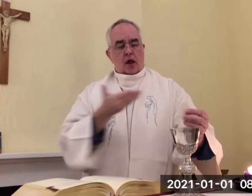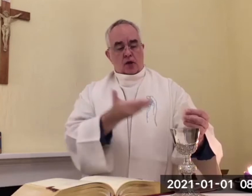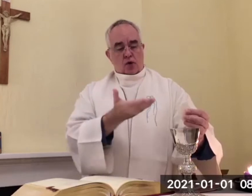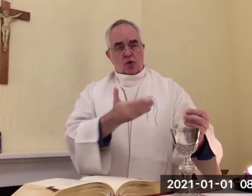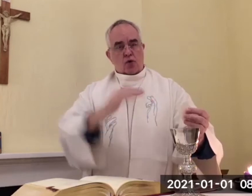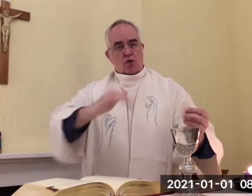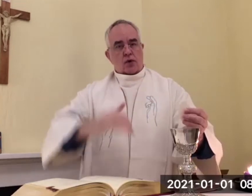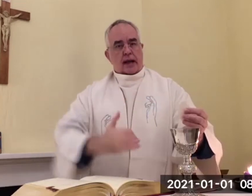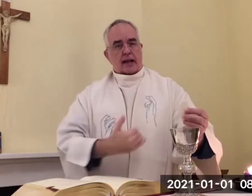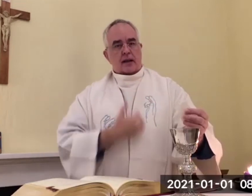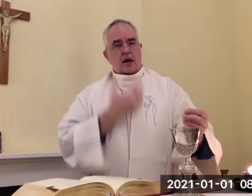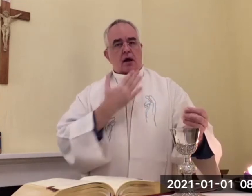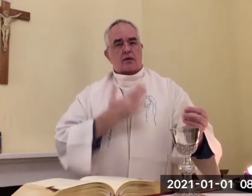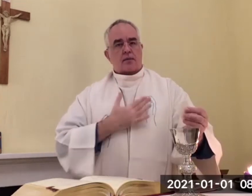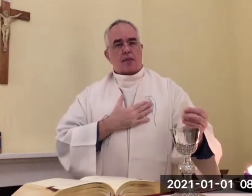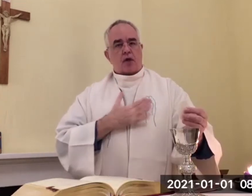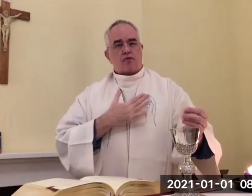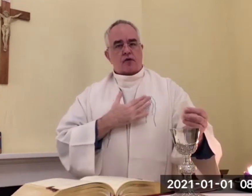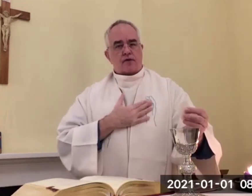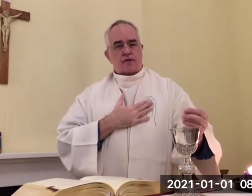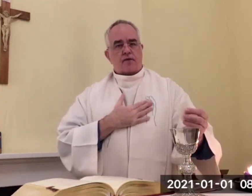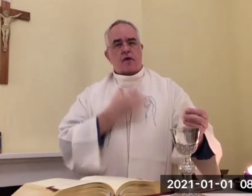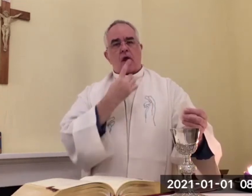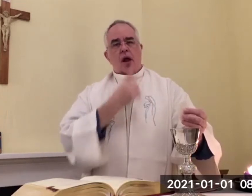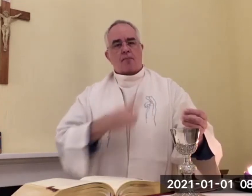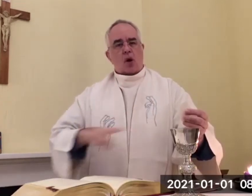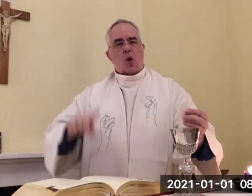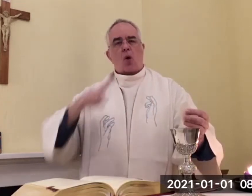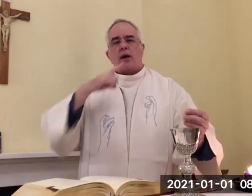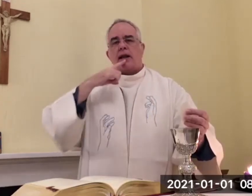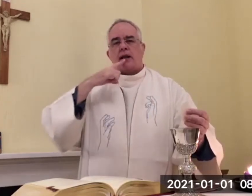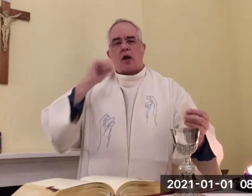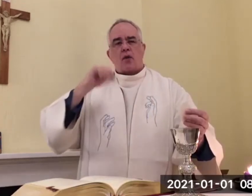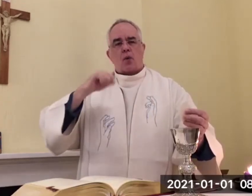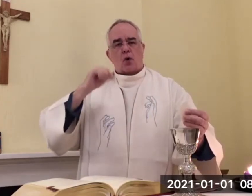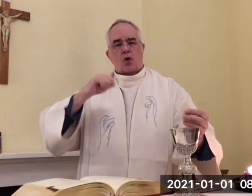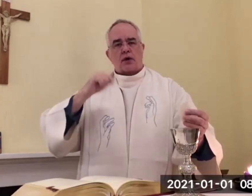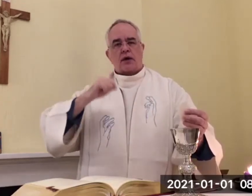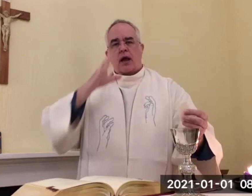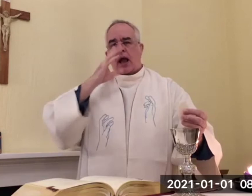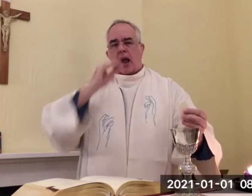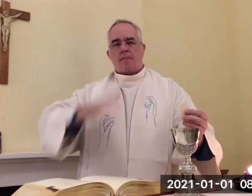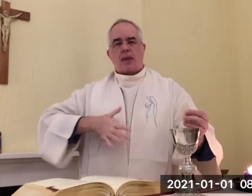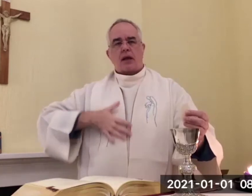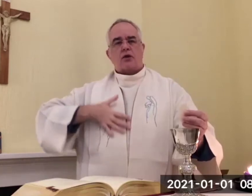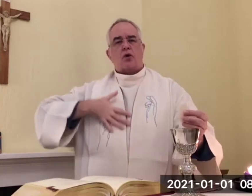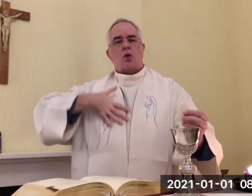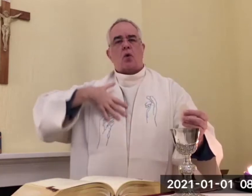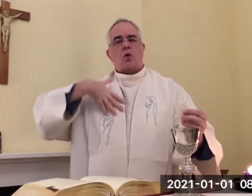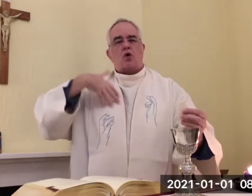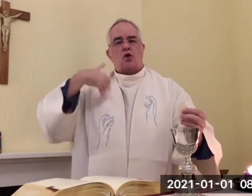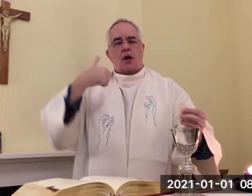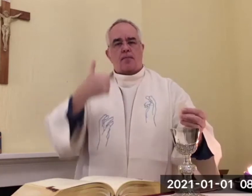that you should enter under my roof, but only say the word, and my soul shall be